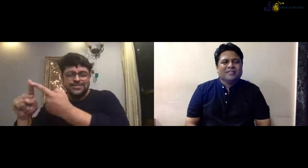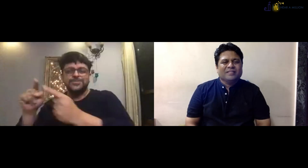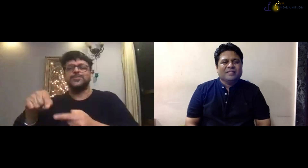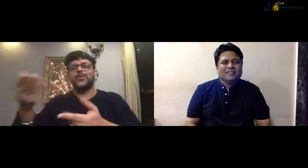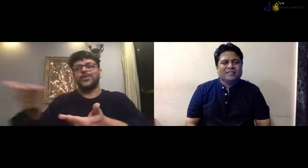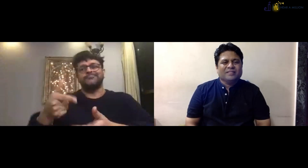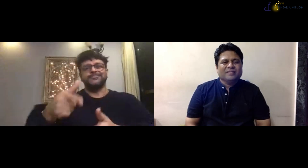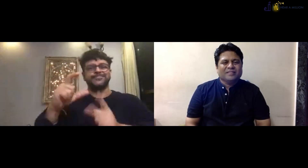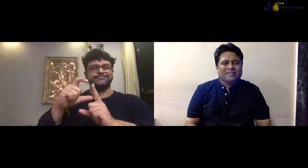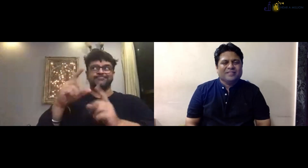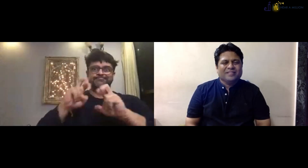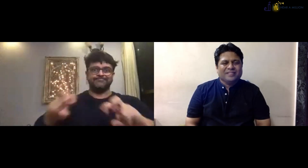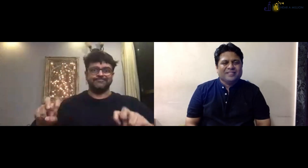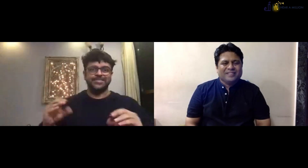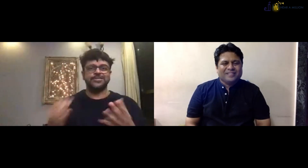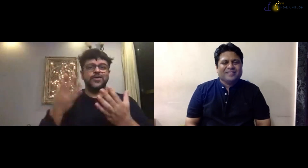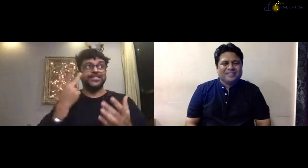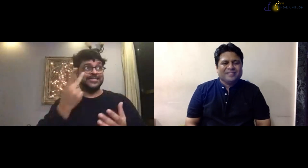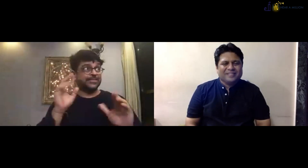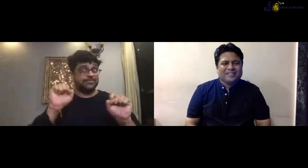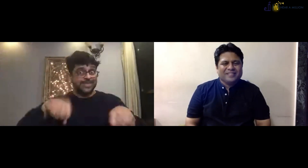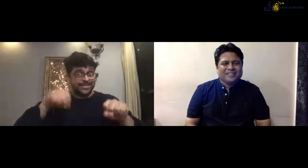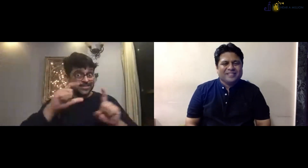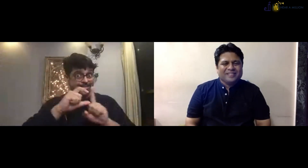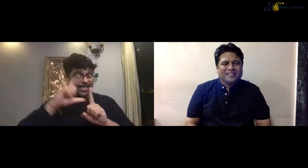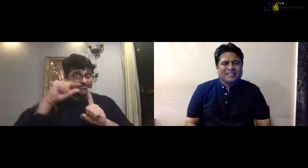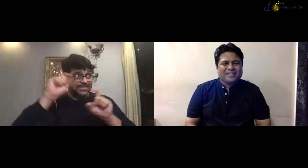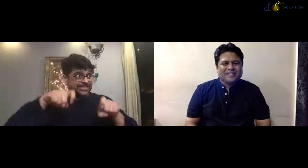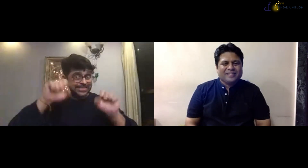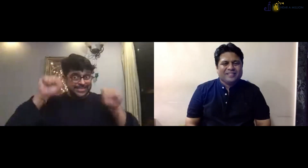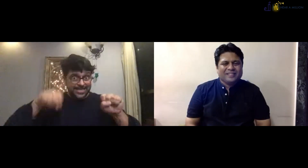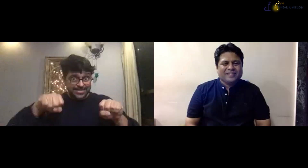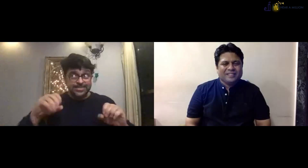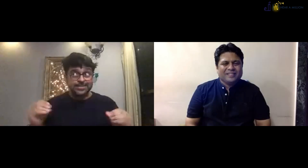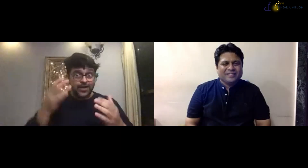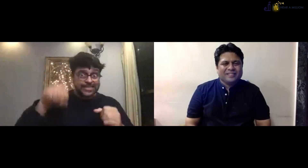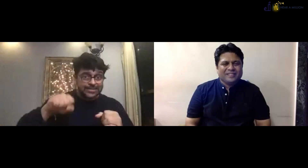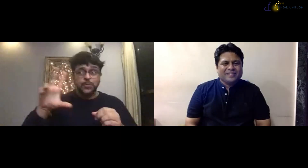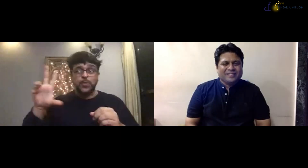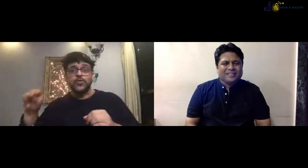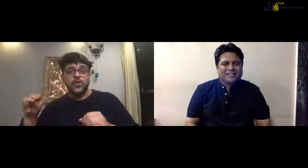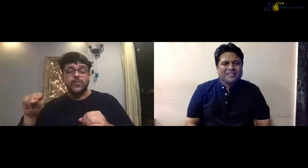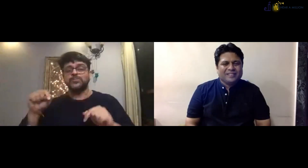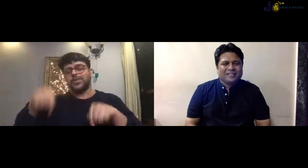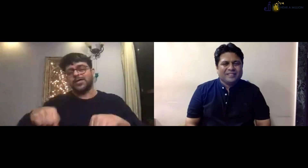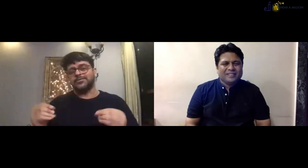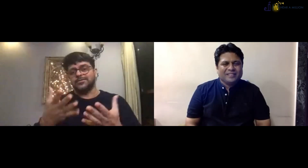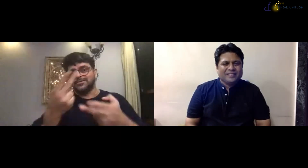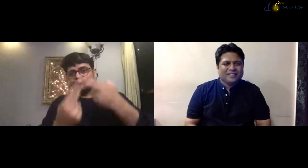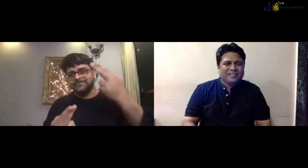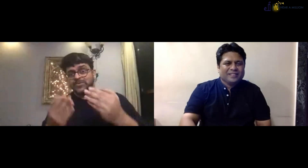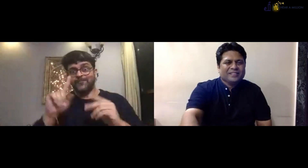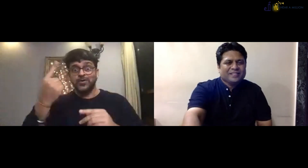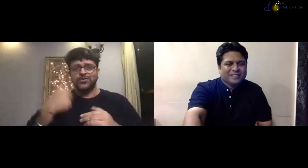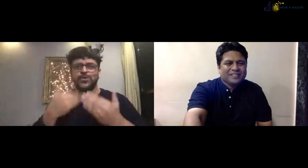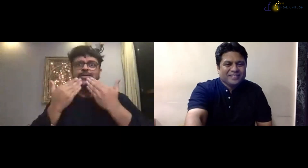worked with Ishara Foundation and different foundations, and saw the things grow. So if we